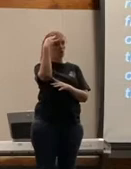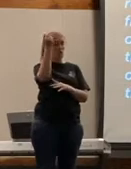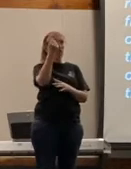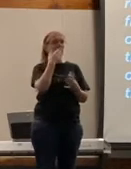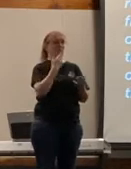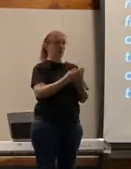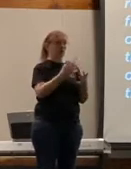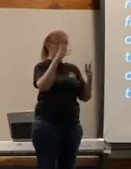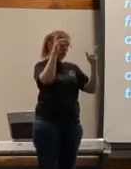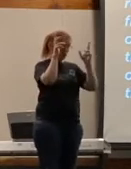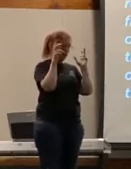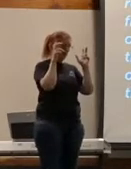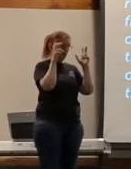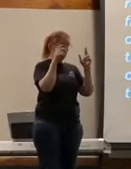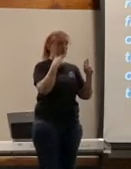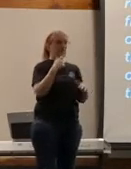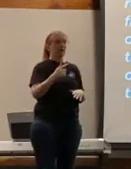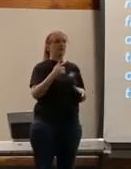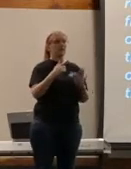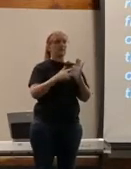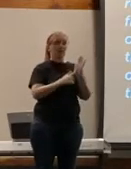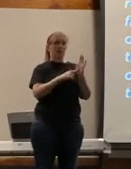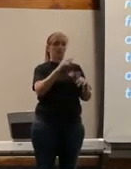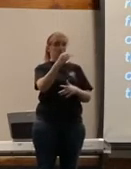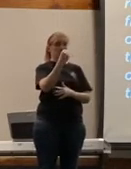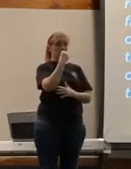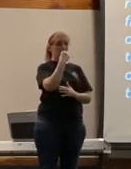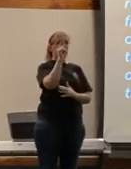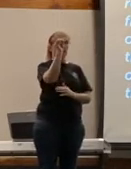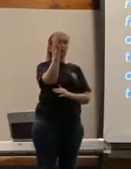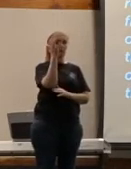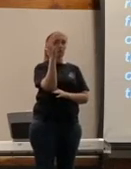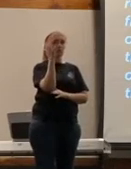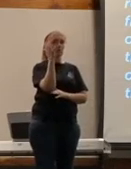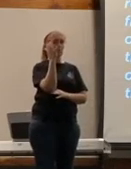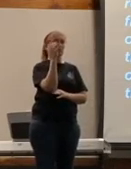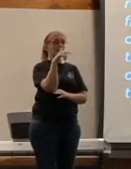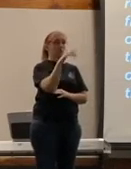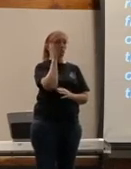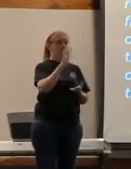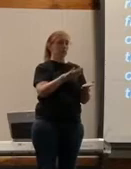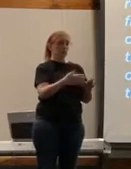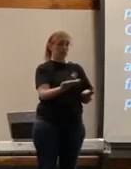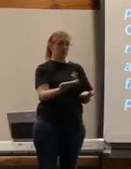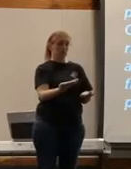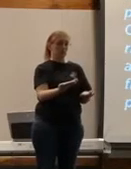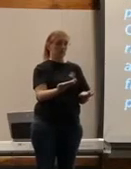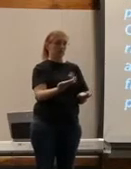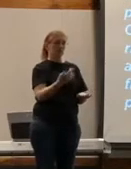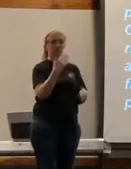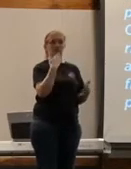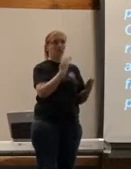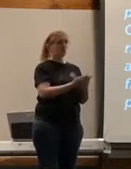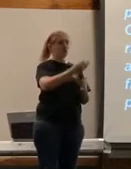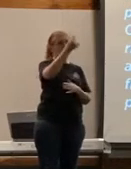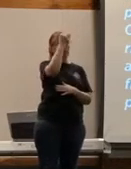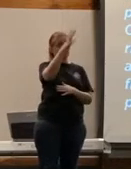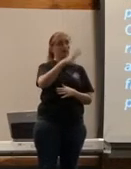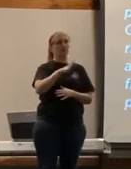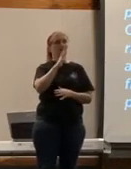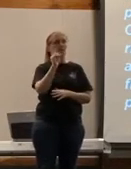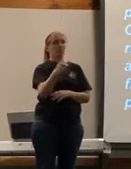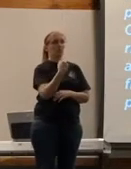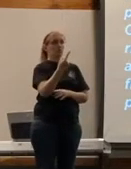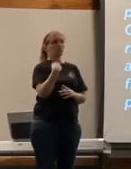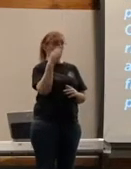evil. Beware, the day you eat the fruit of this tree, you will certainly die. It is not good for man to be alone,